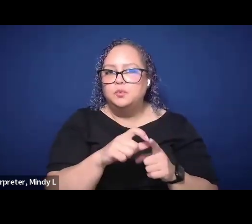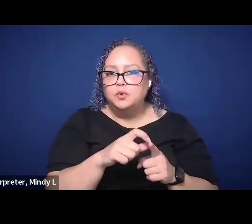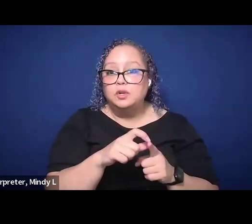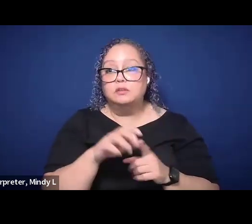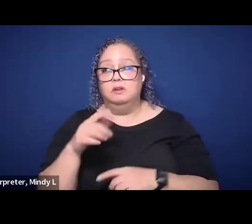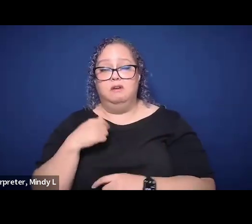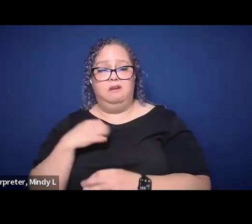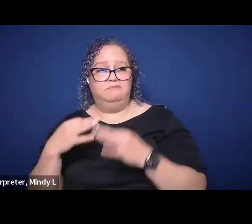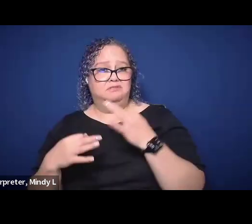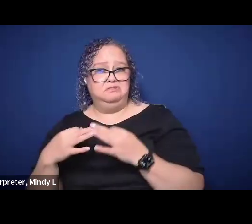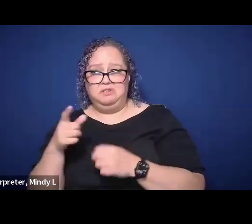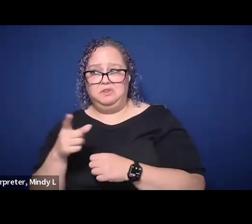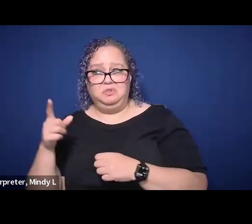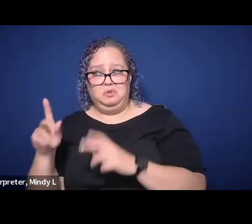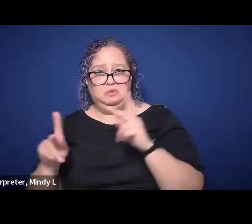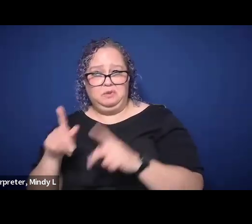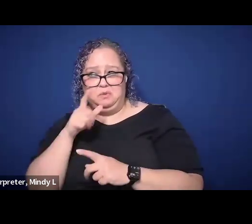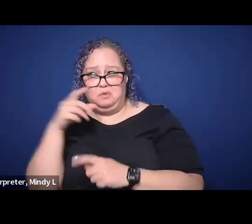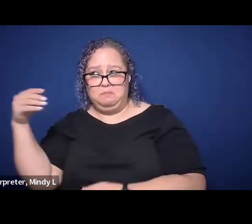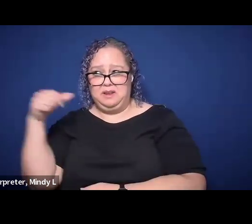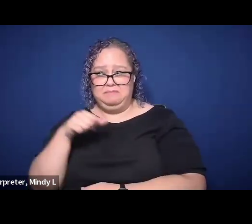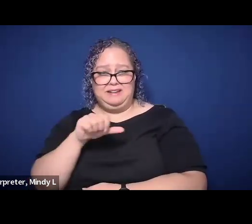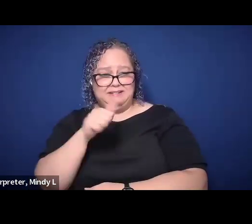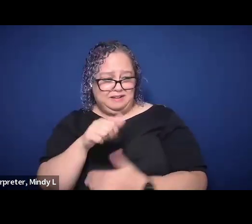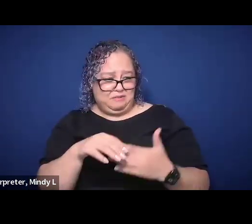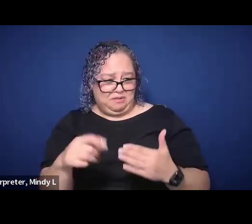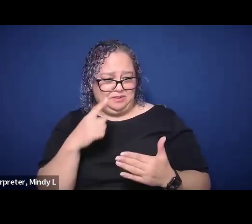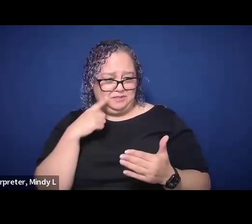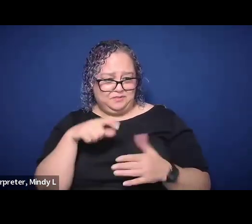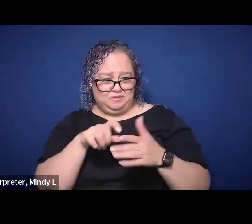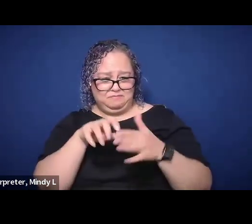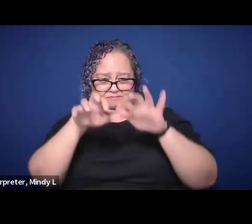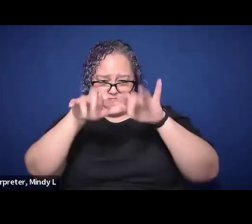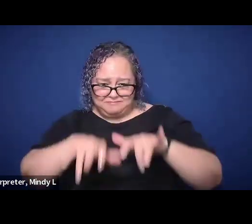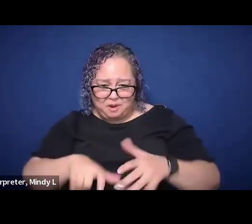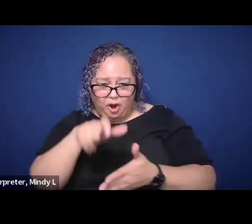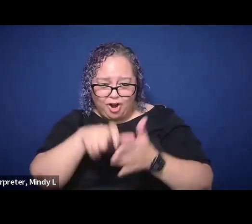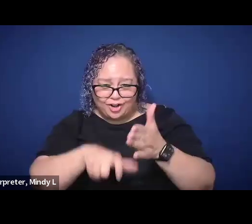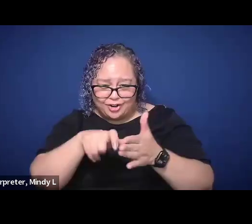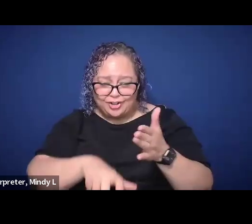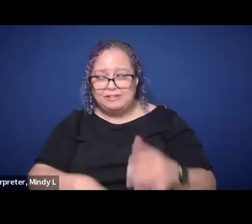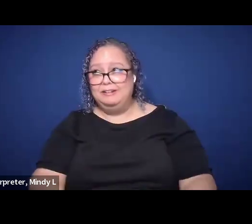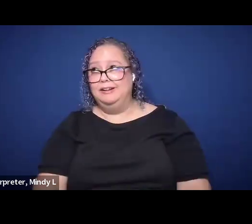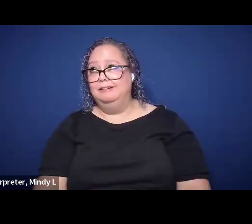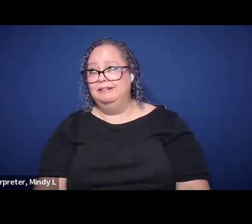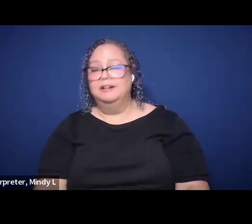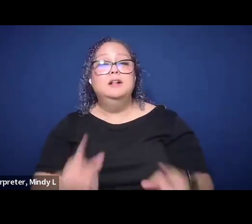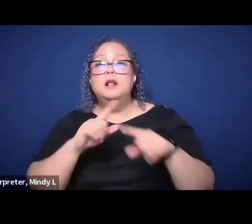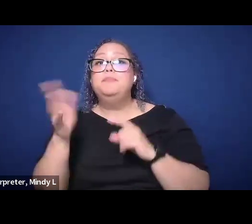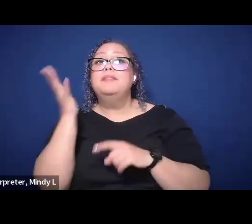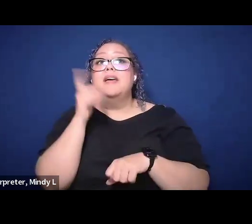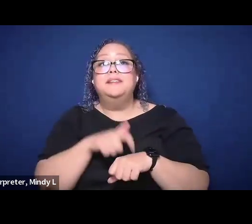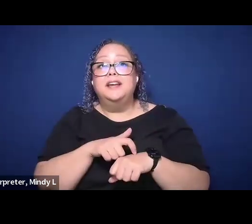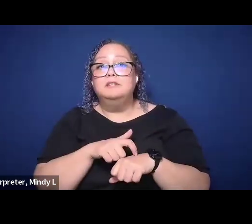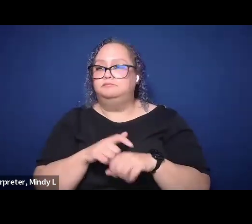that paid me $10 to write an article. But at that time, it was the first time I had